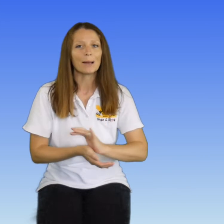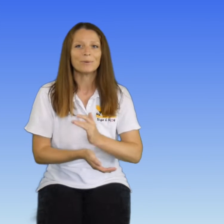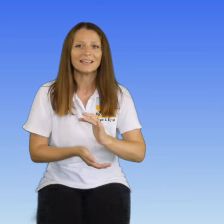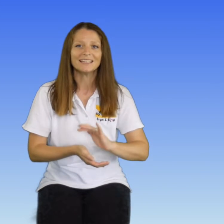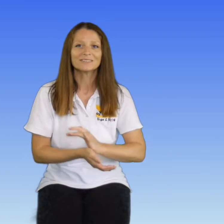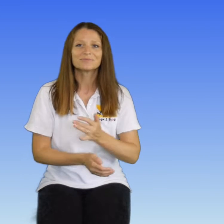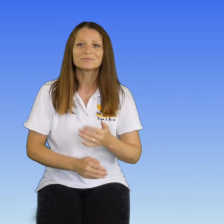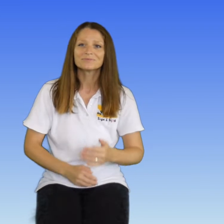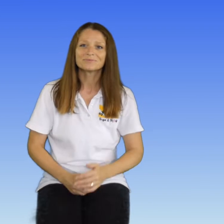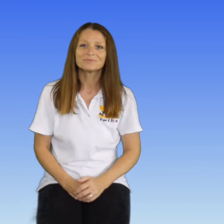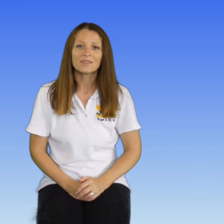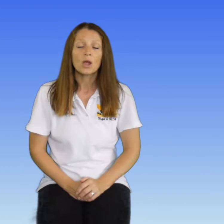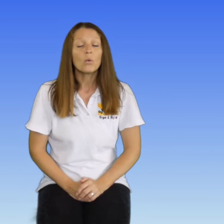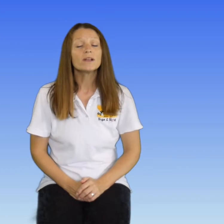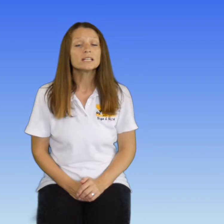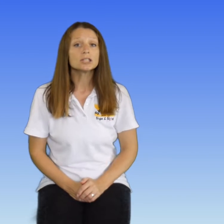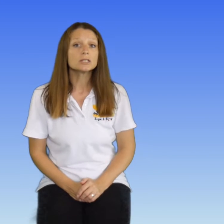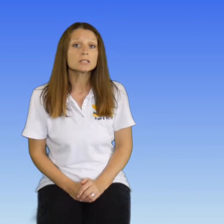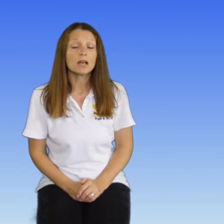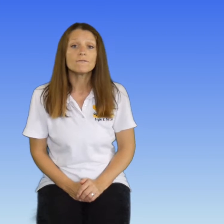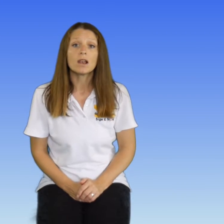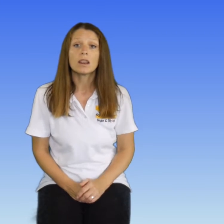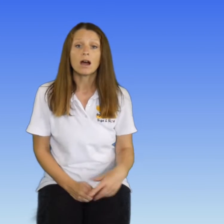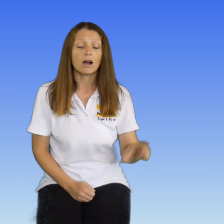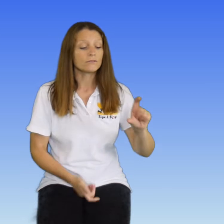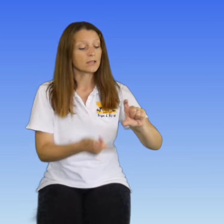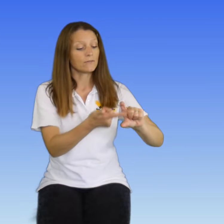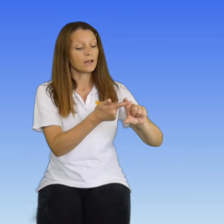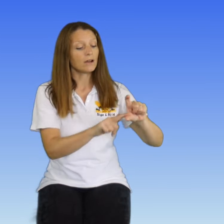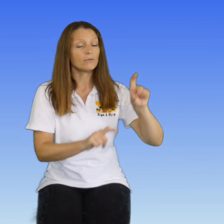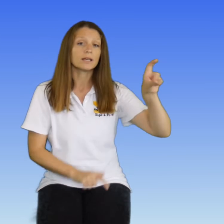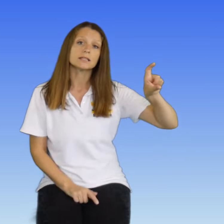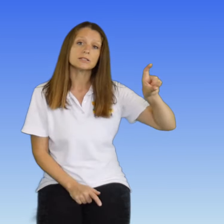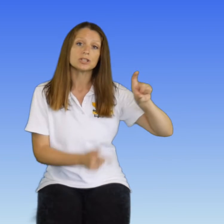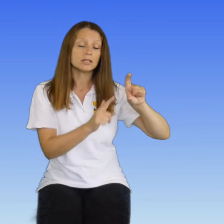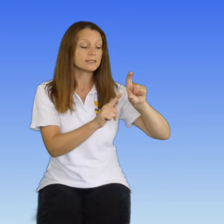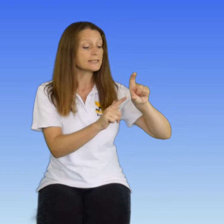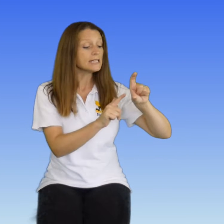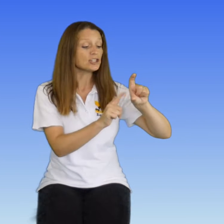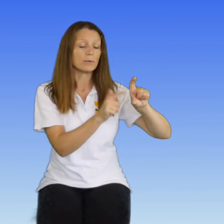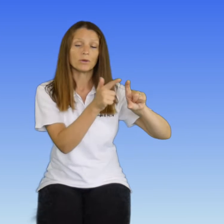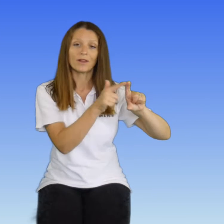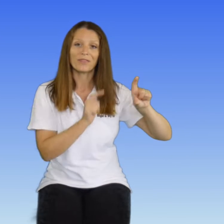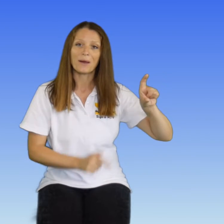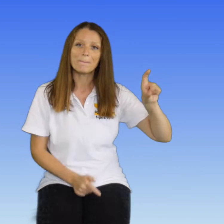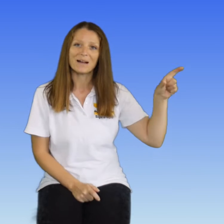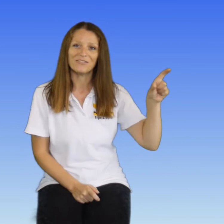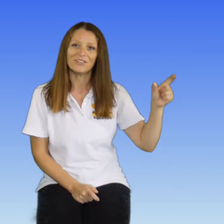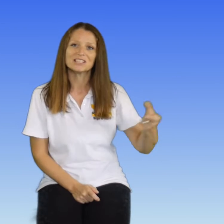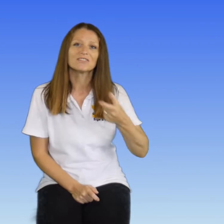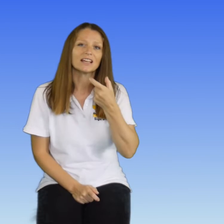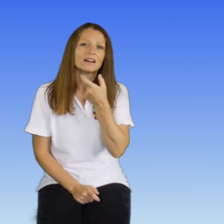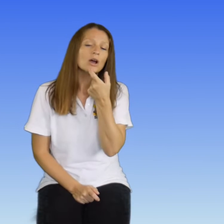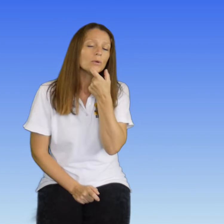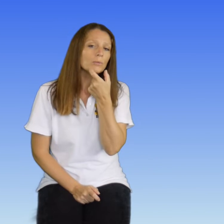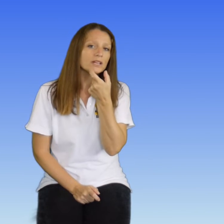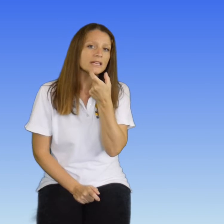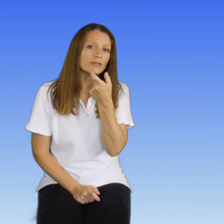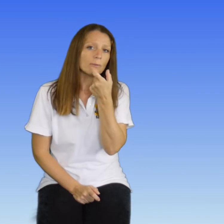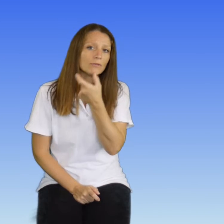happy. We're going to do the sign for laugh. So for laugh, we get this C shape with our thumb and first finger. We put it near our mouth, and we